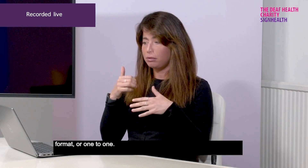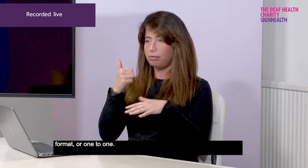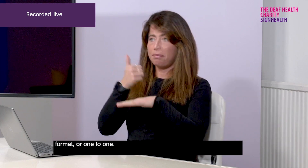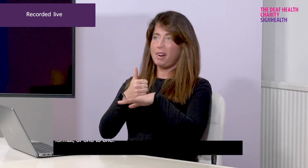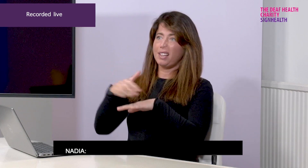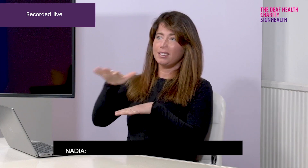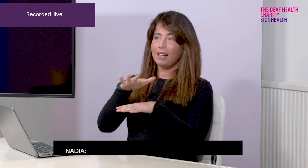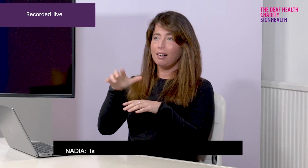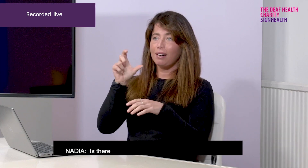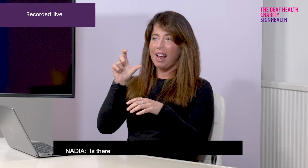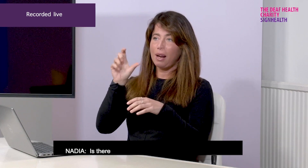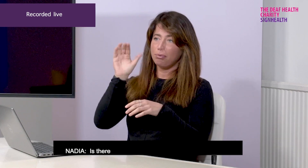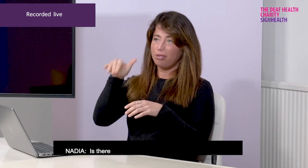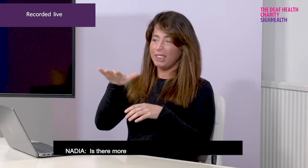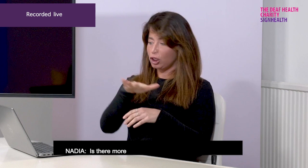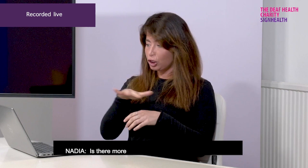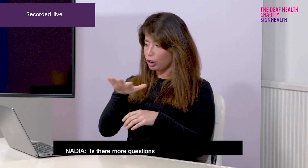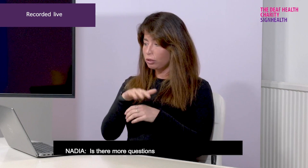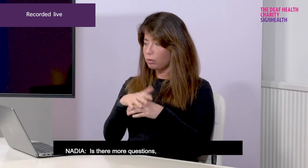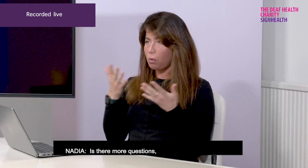Is there more questions, Chelsea?